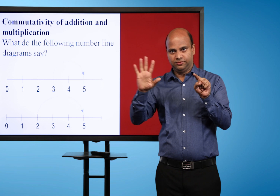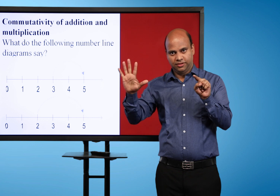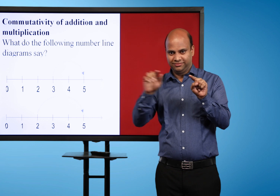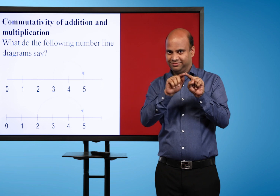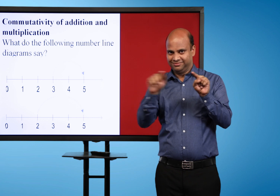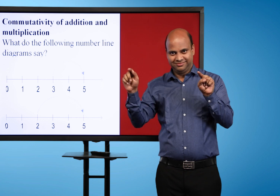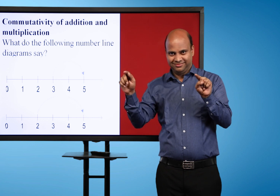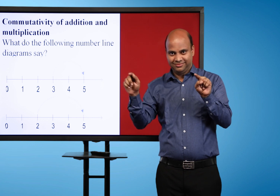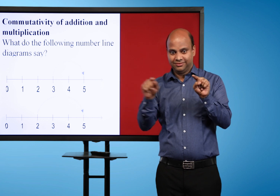to 5.